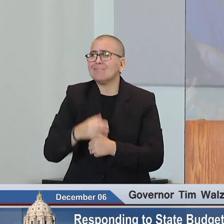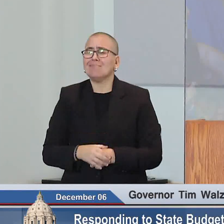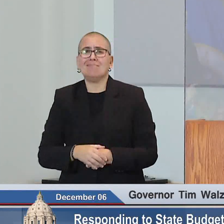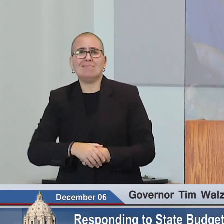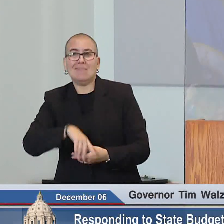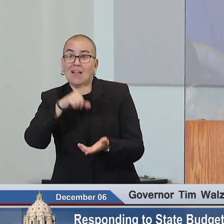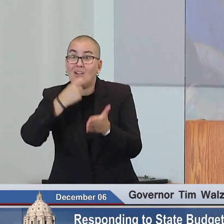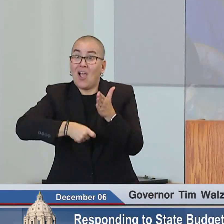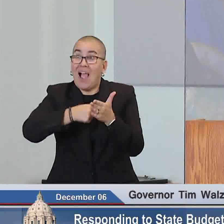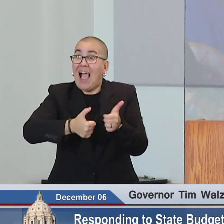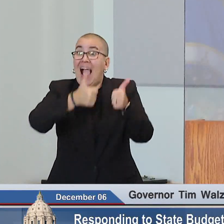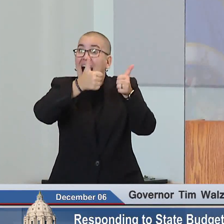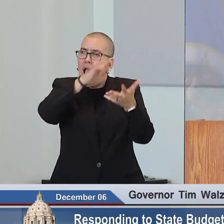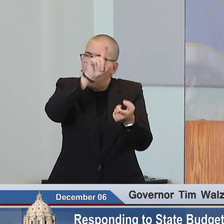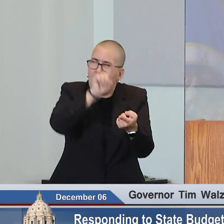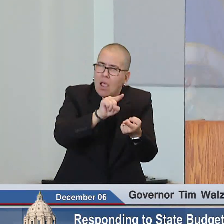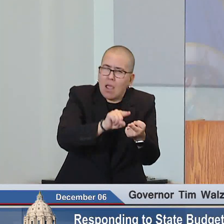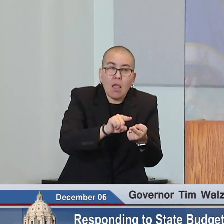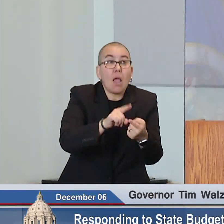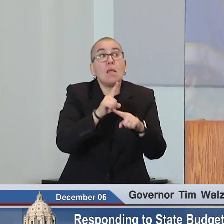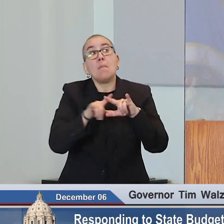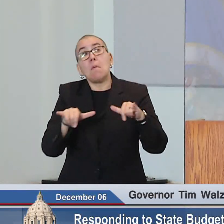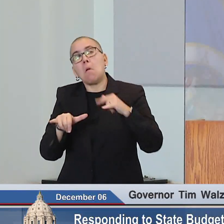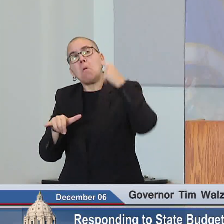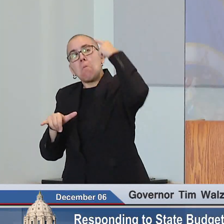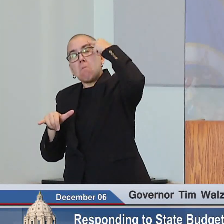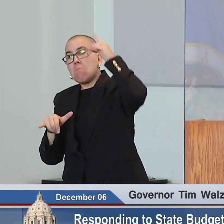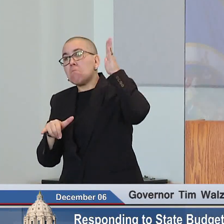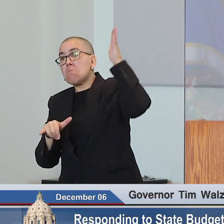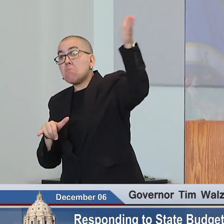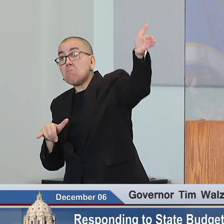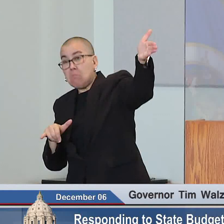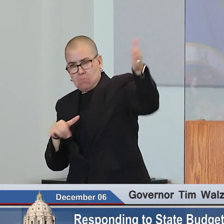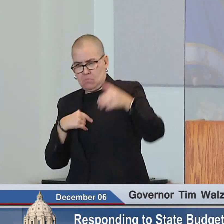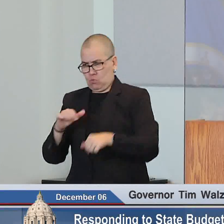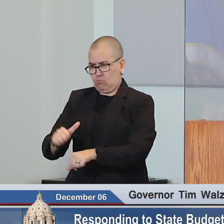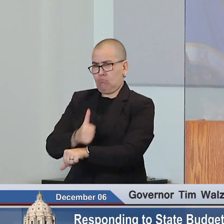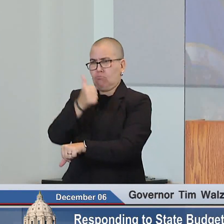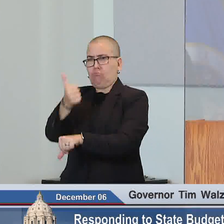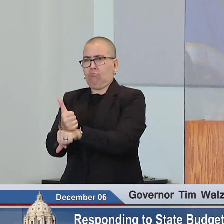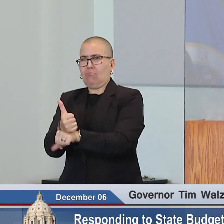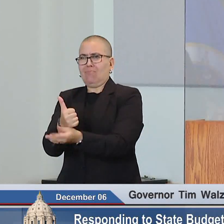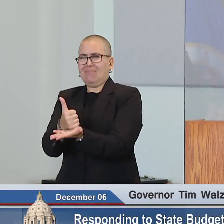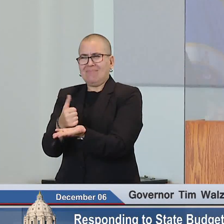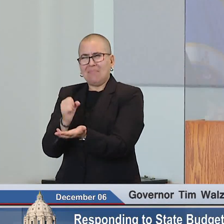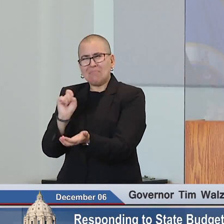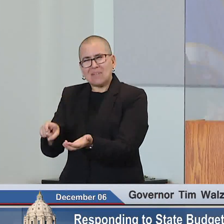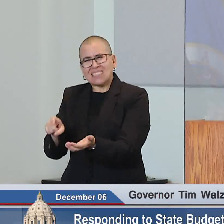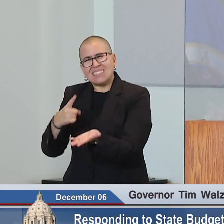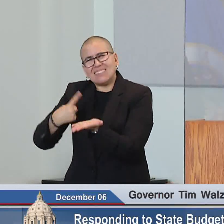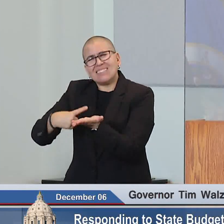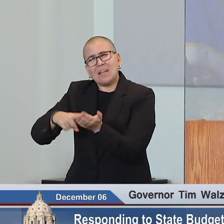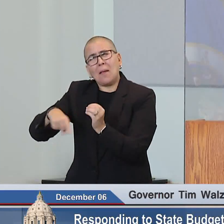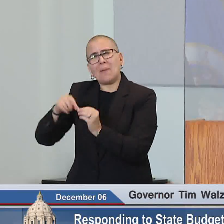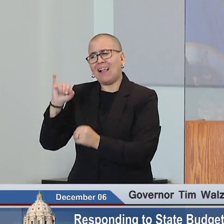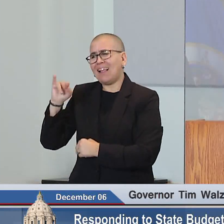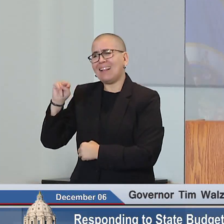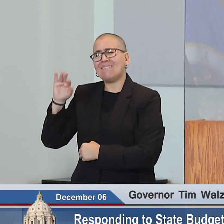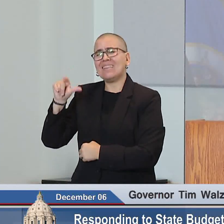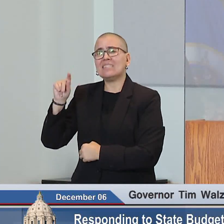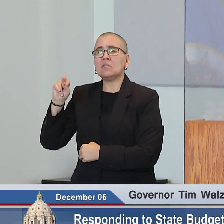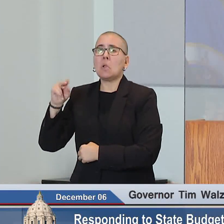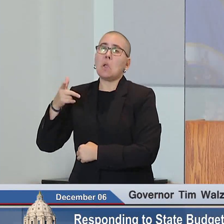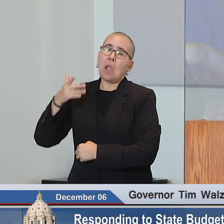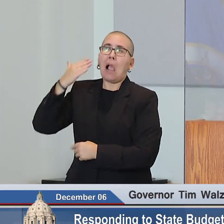look to the future and understand that when we do budgets, we need to talk about inflation not when it's 8.1 percent,